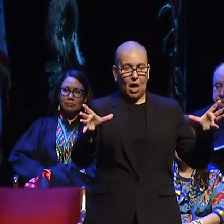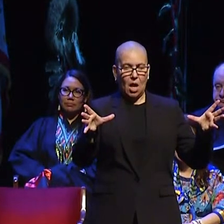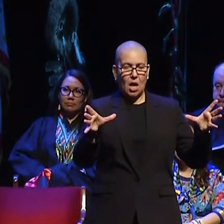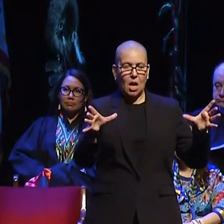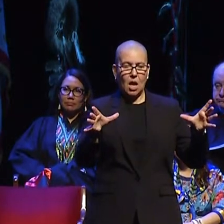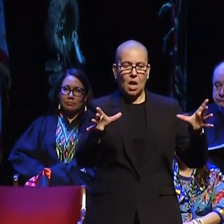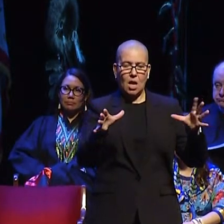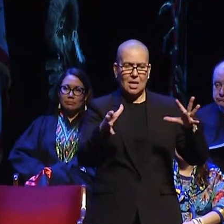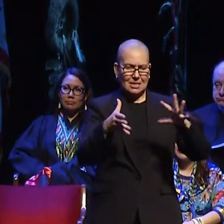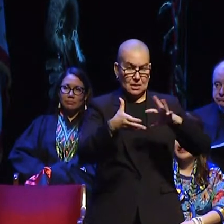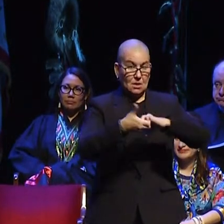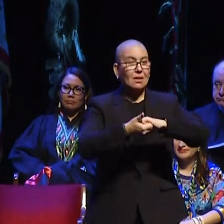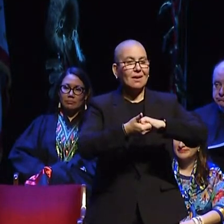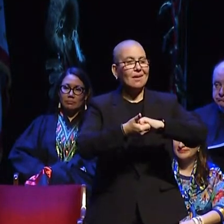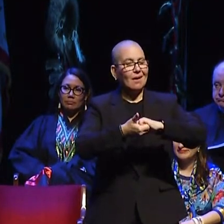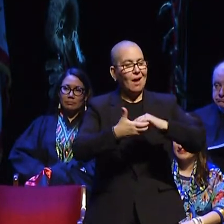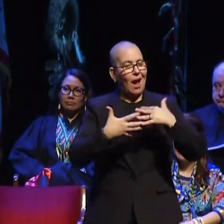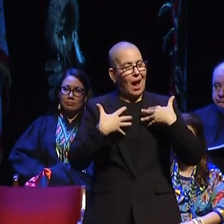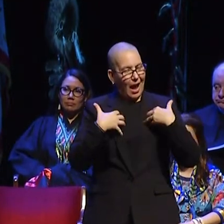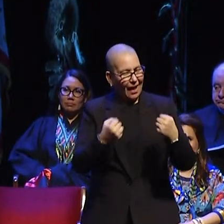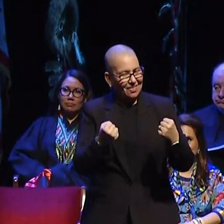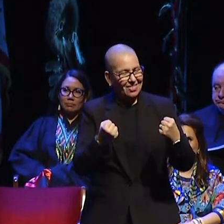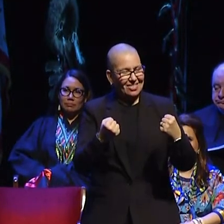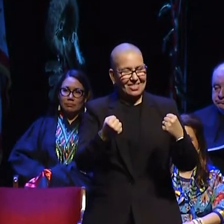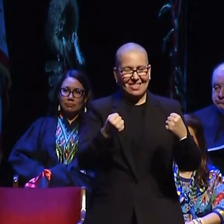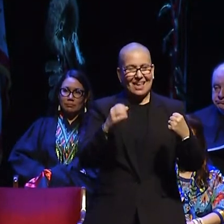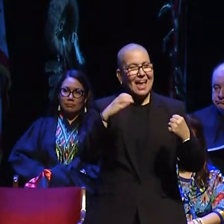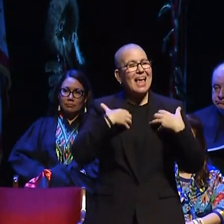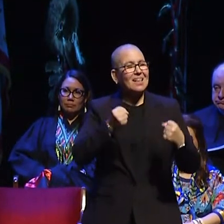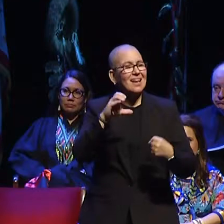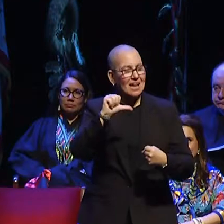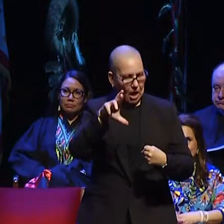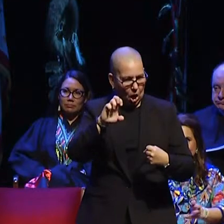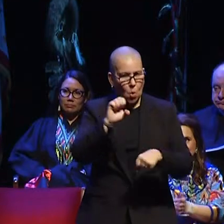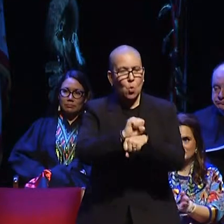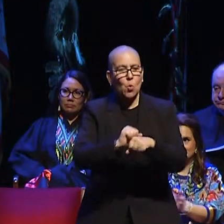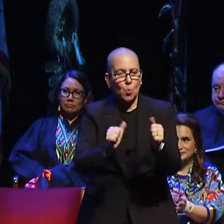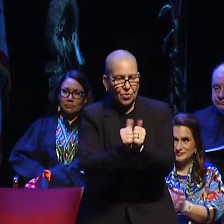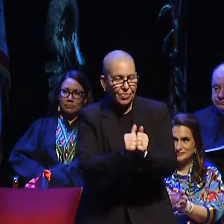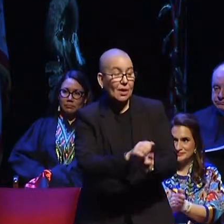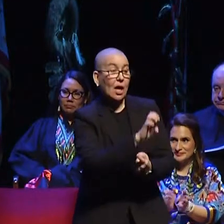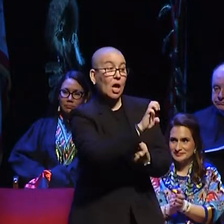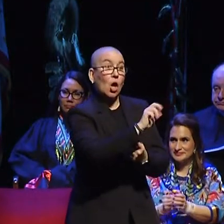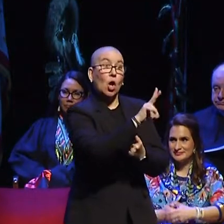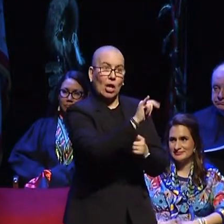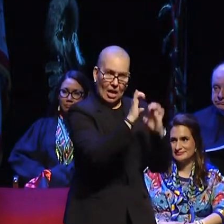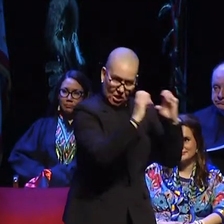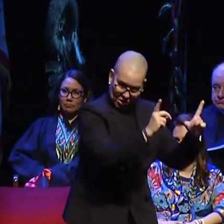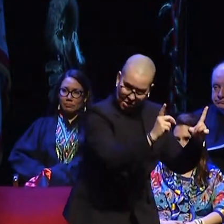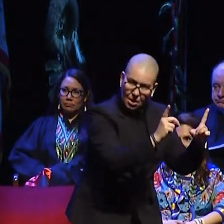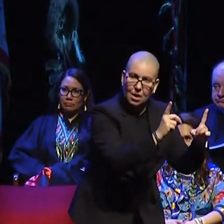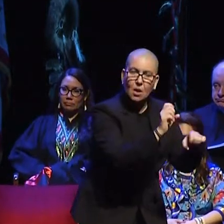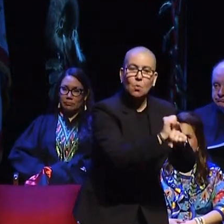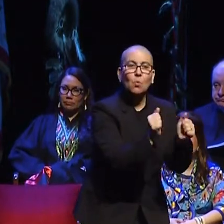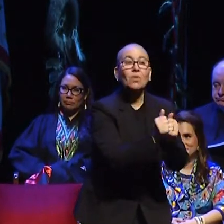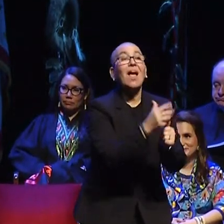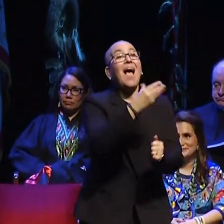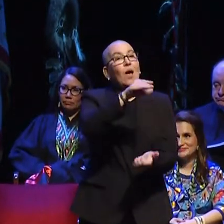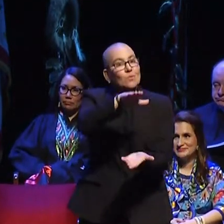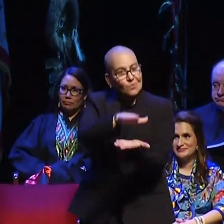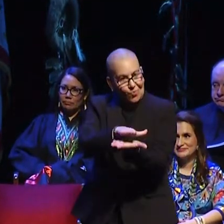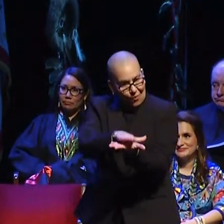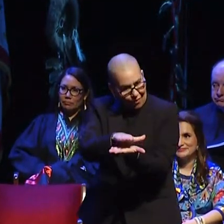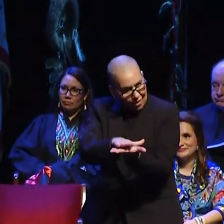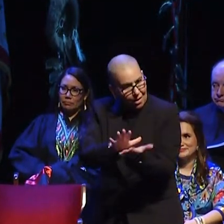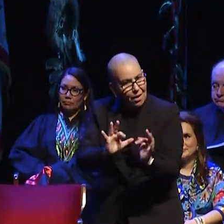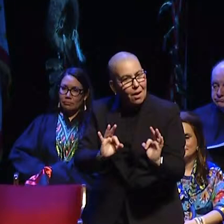health care, early education, and K-12 schools. We formed public-private partnerships to address